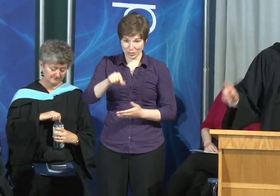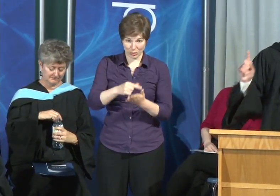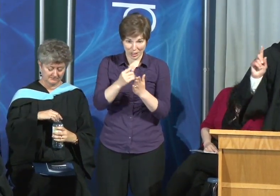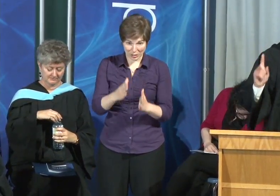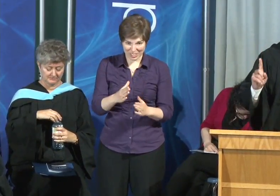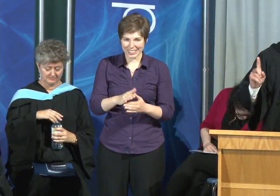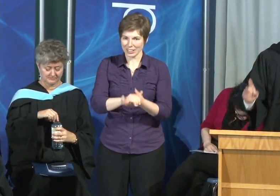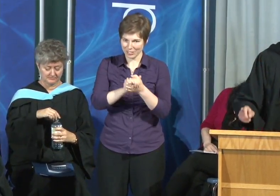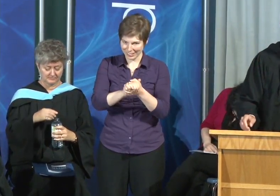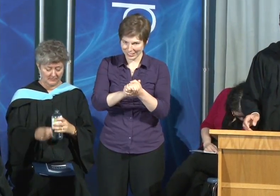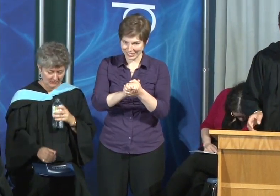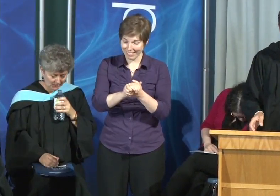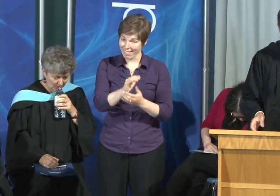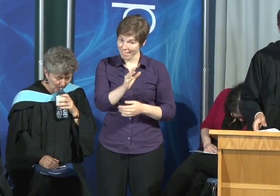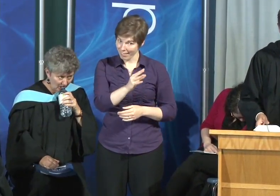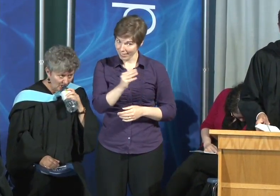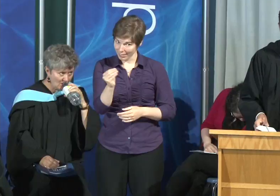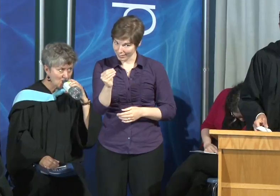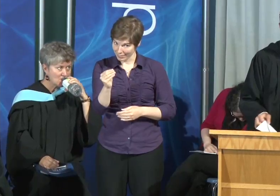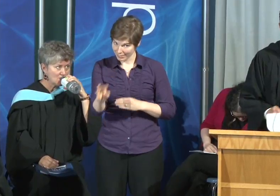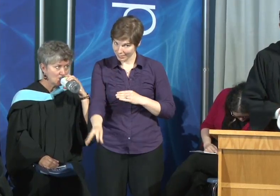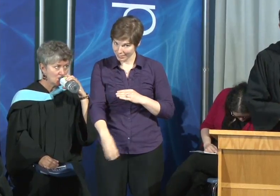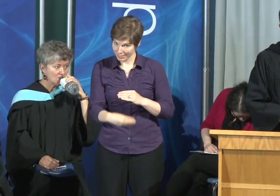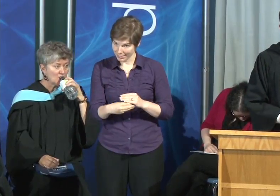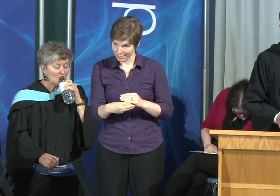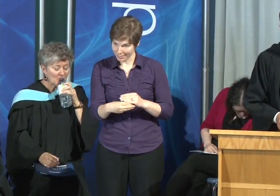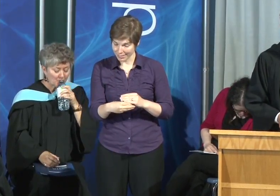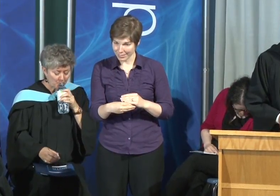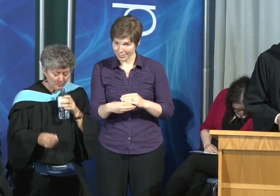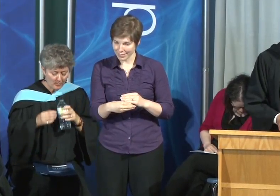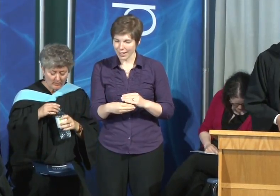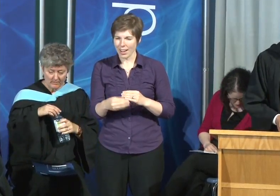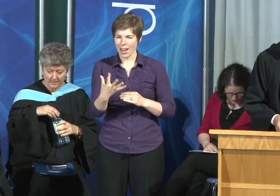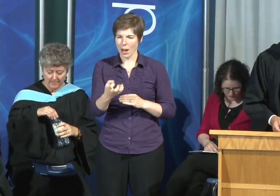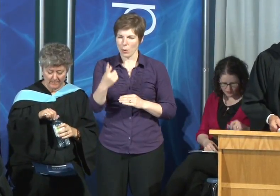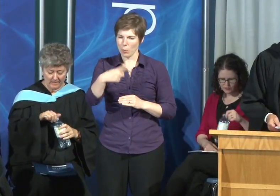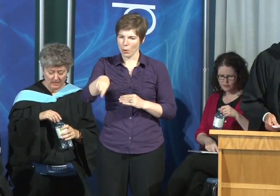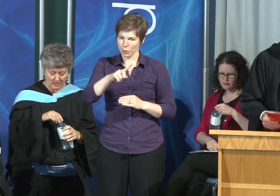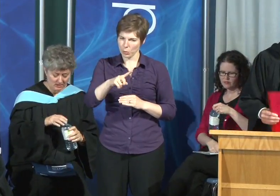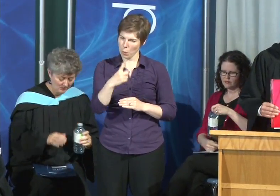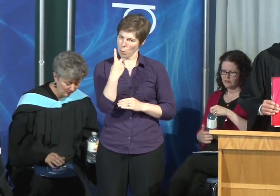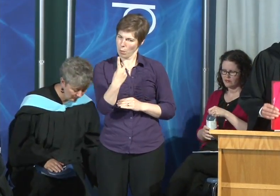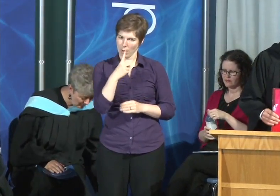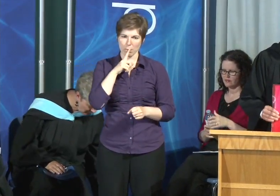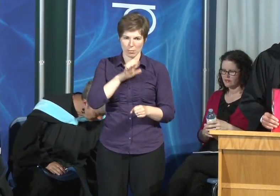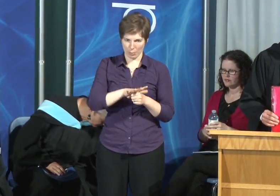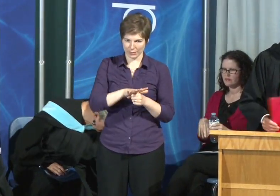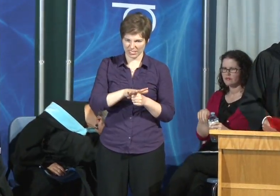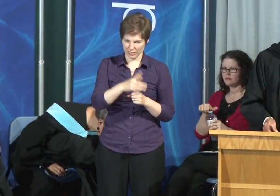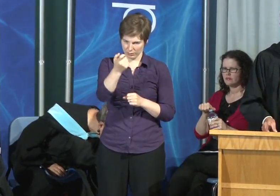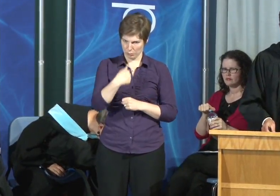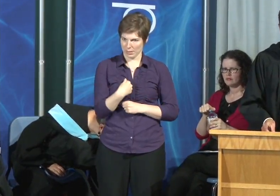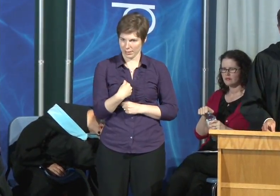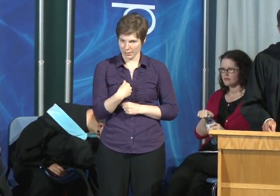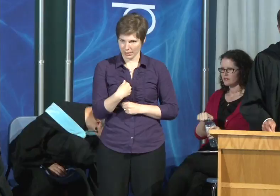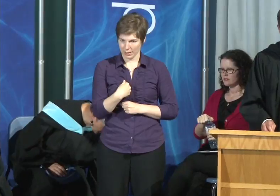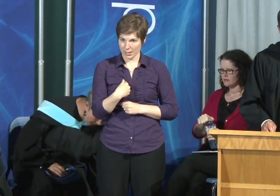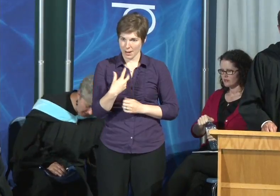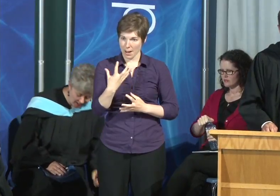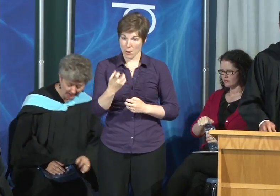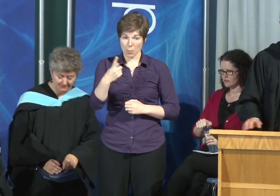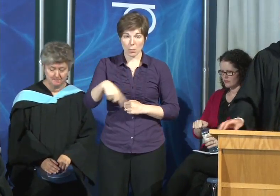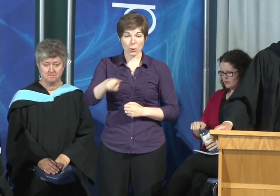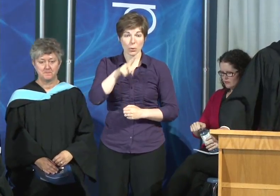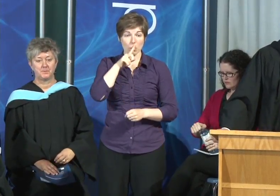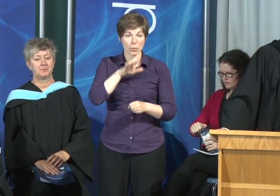congratulations. And I want you to promise me one little thing. I want you to promise